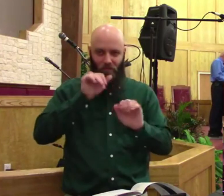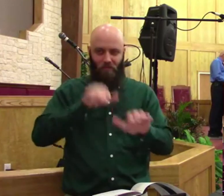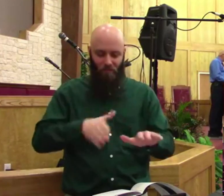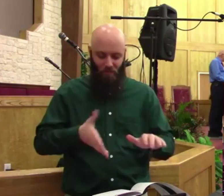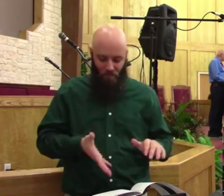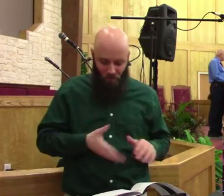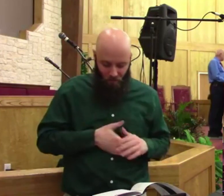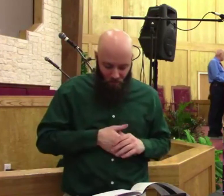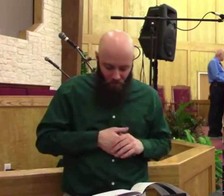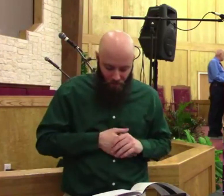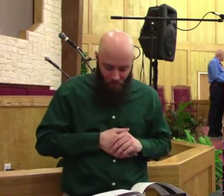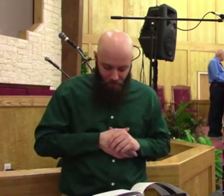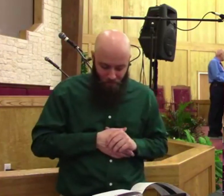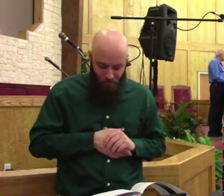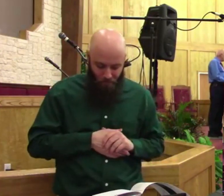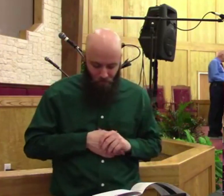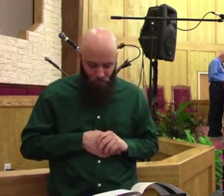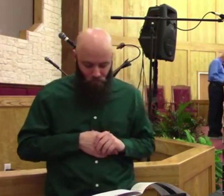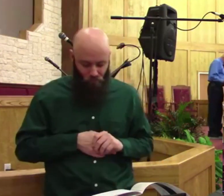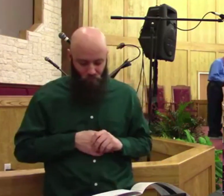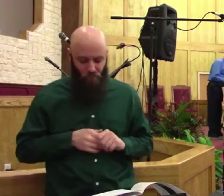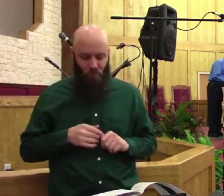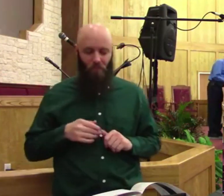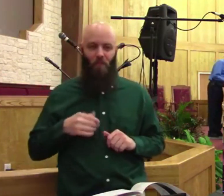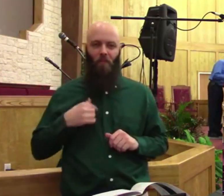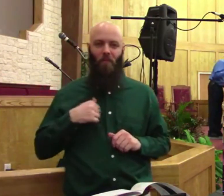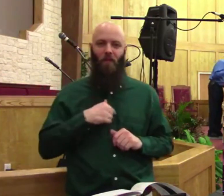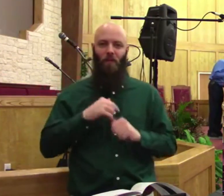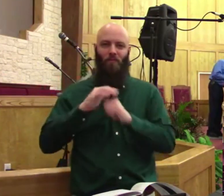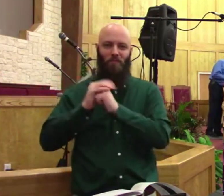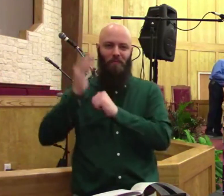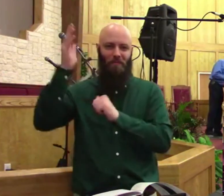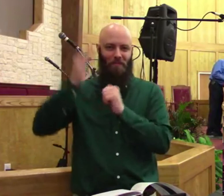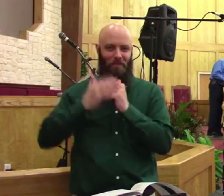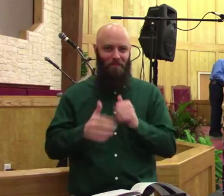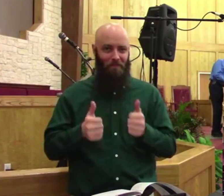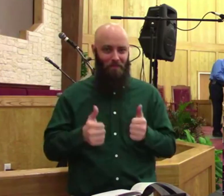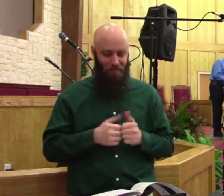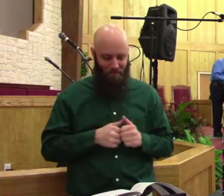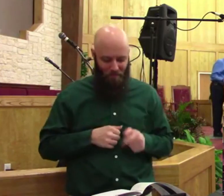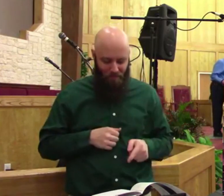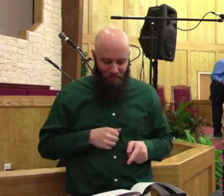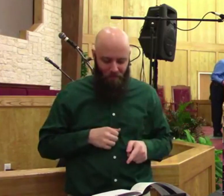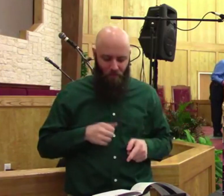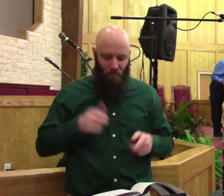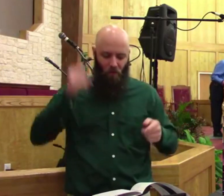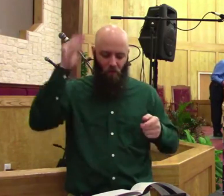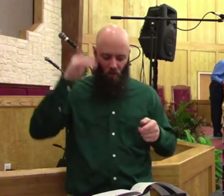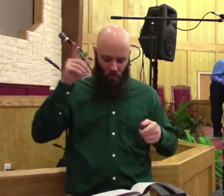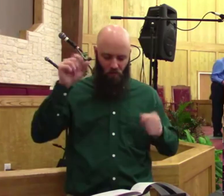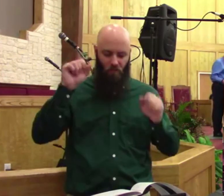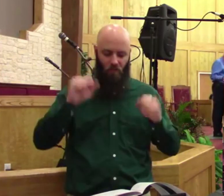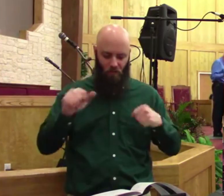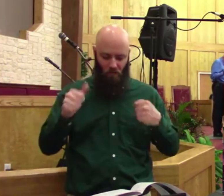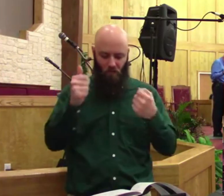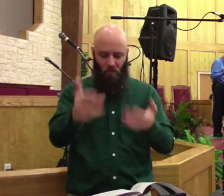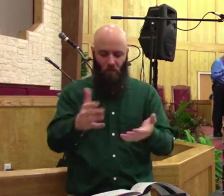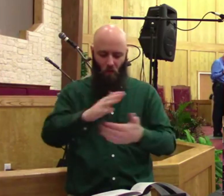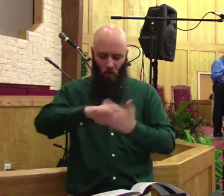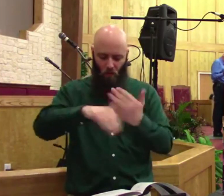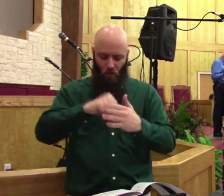have in the worship guide. God is able to make all grace abound to you so that having